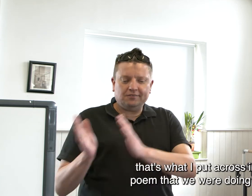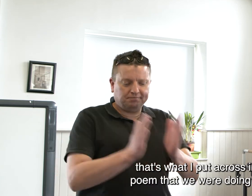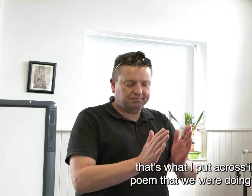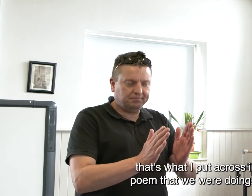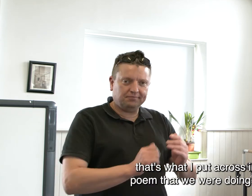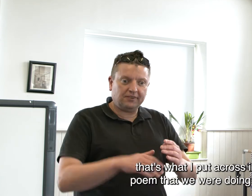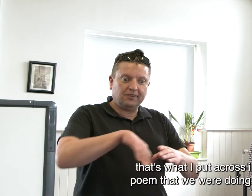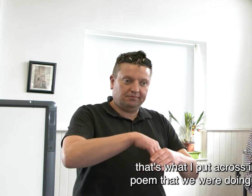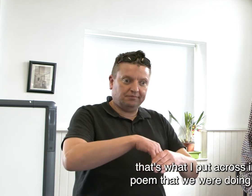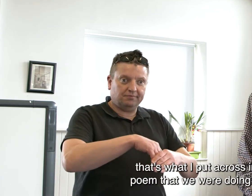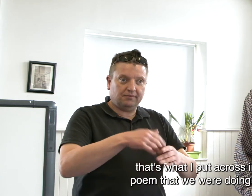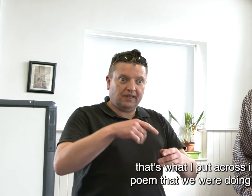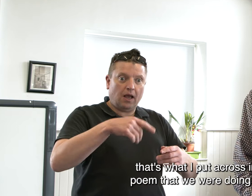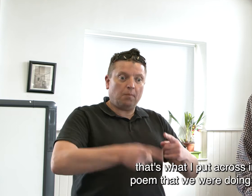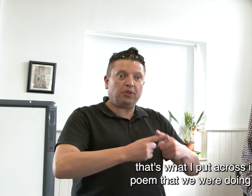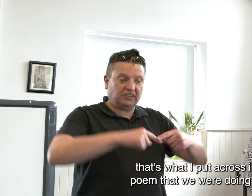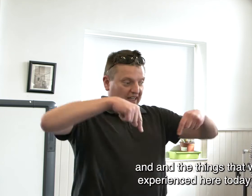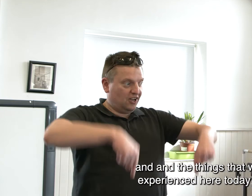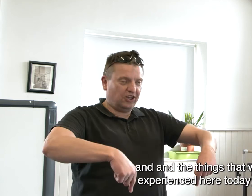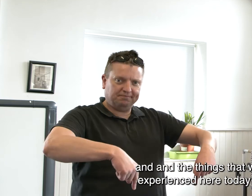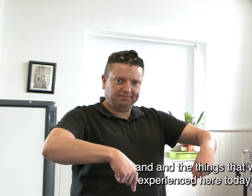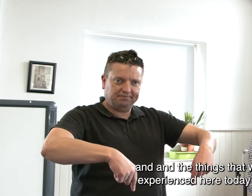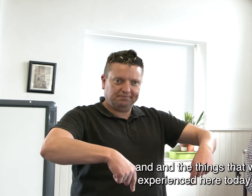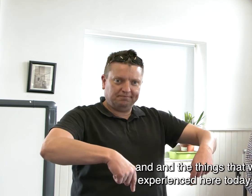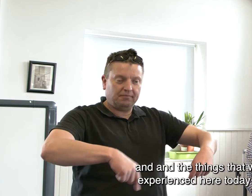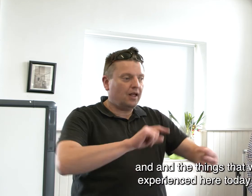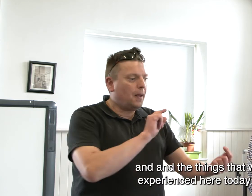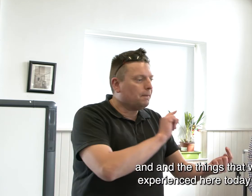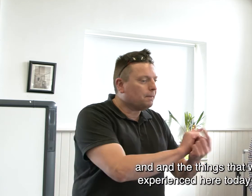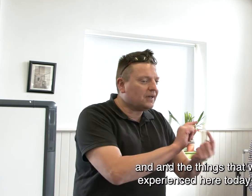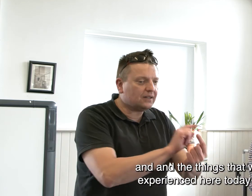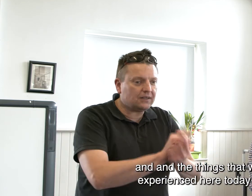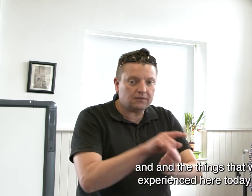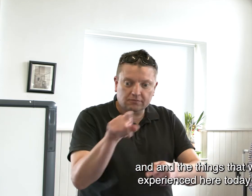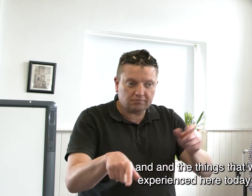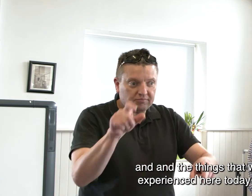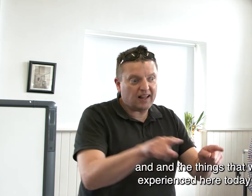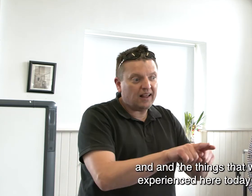across in the poem that we were doing today. And the things that we've experienced here